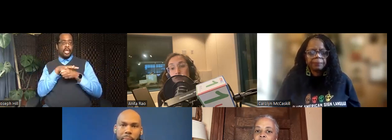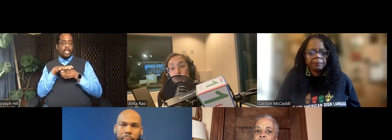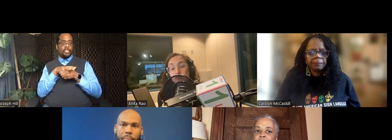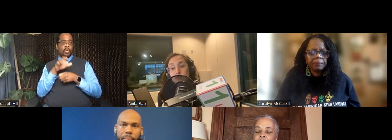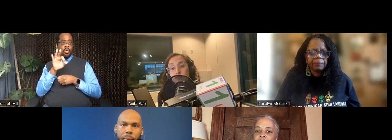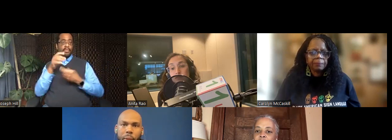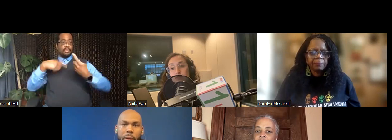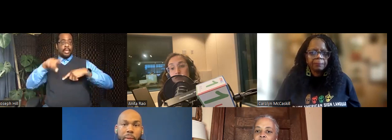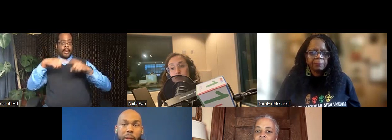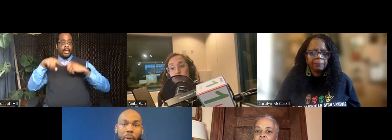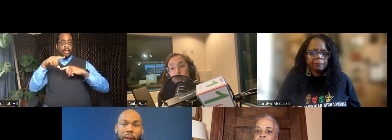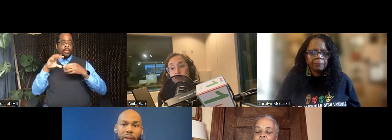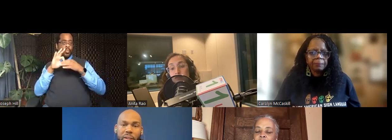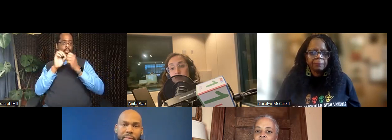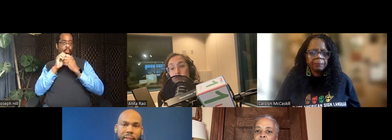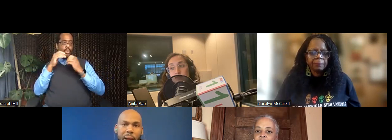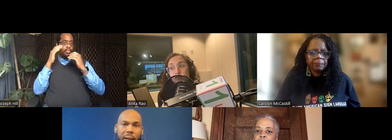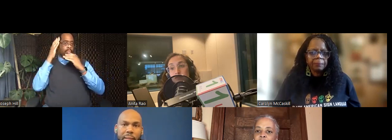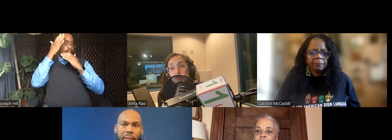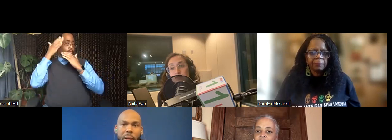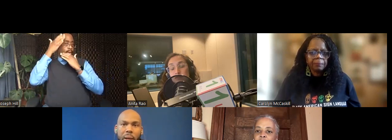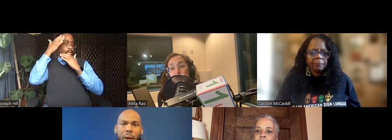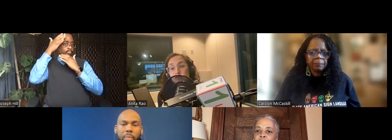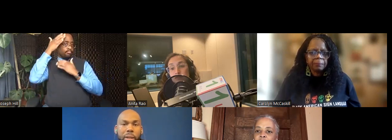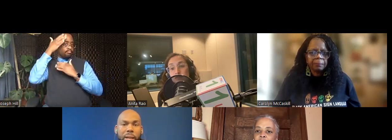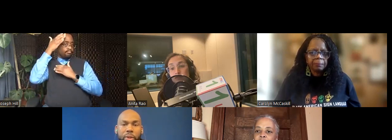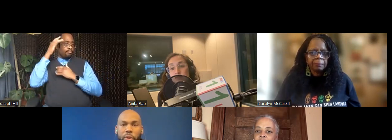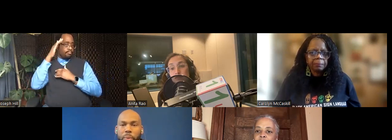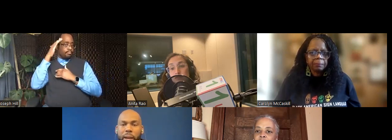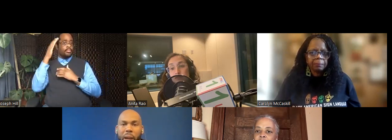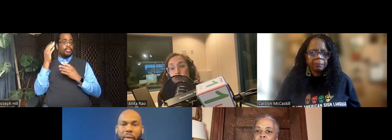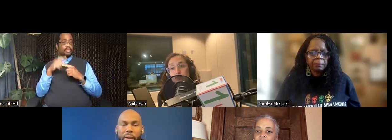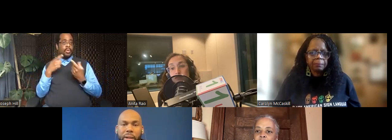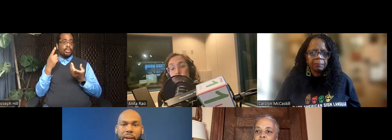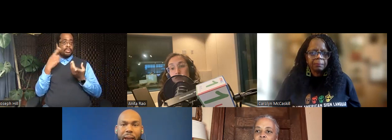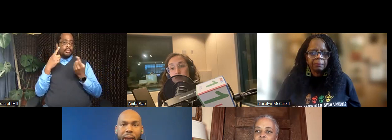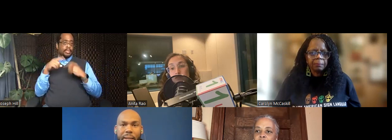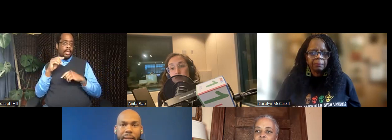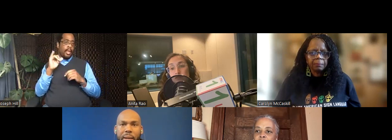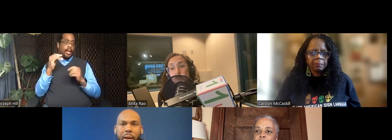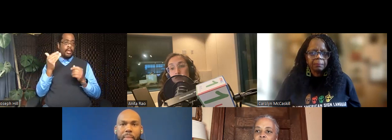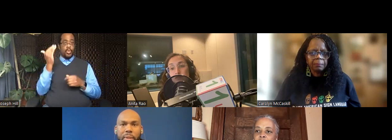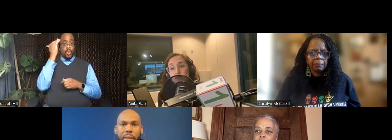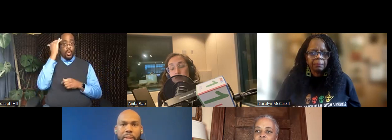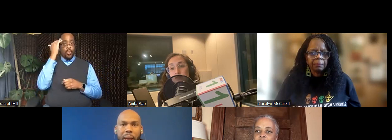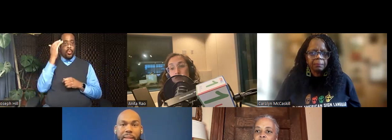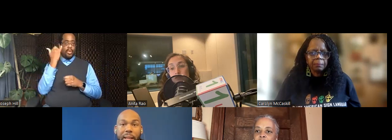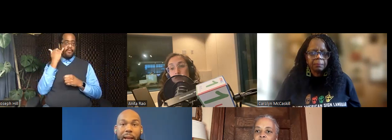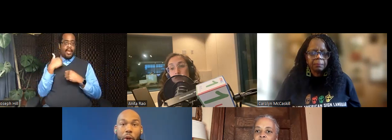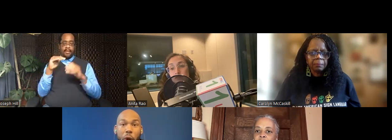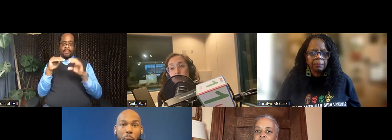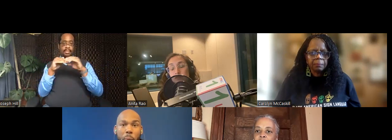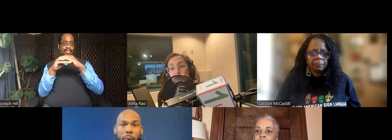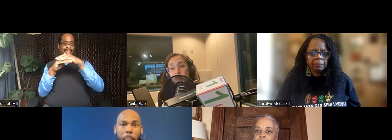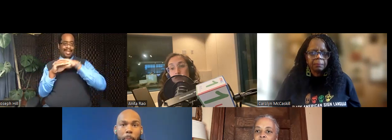Another example could be the location of the signs related to the area near the head.